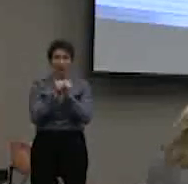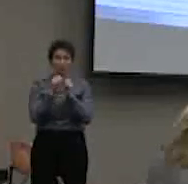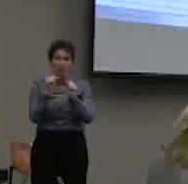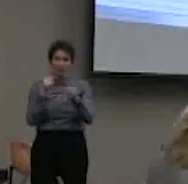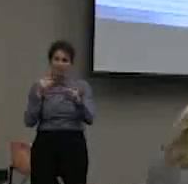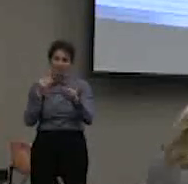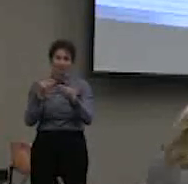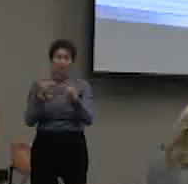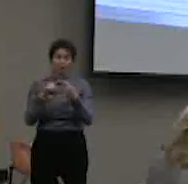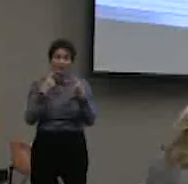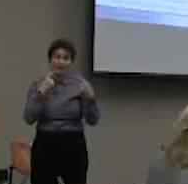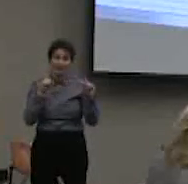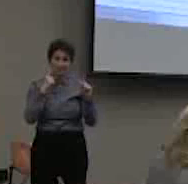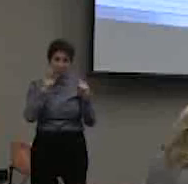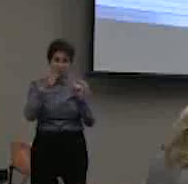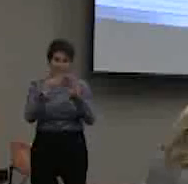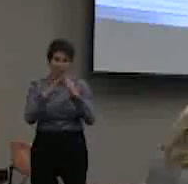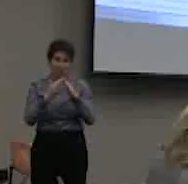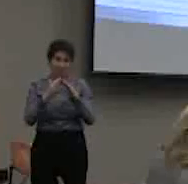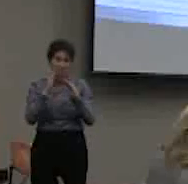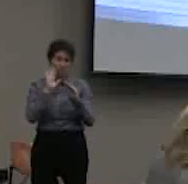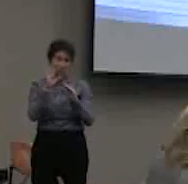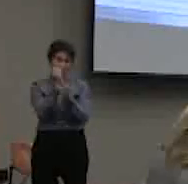know, towards success against that vision.